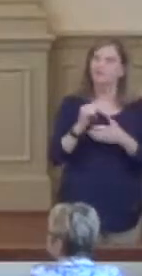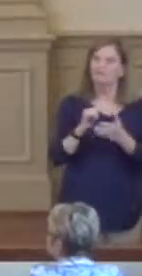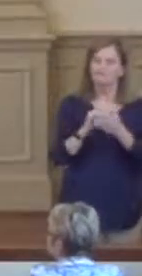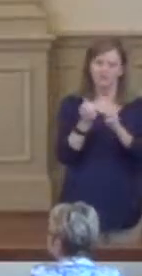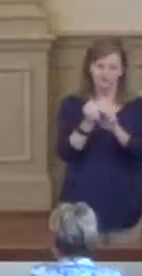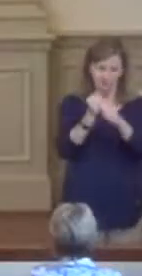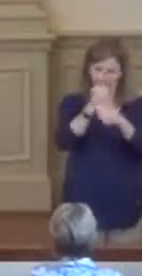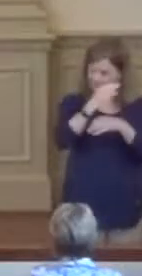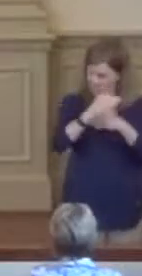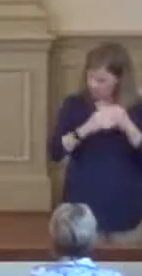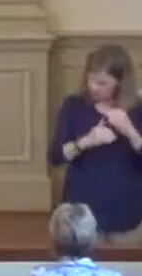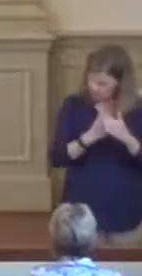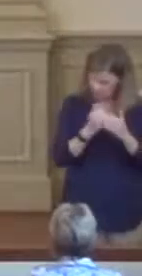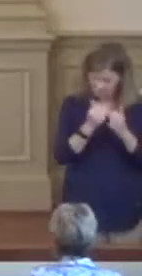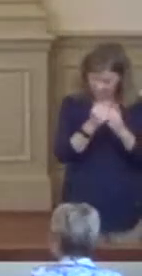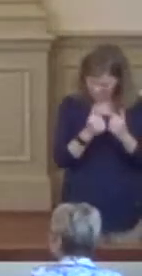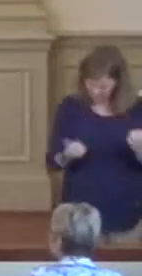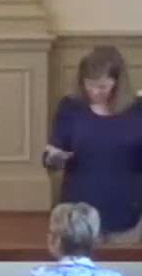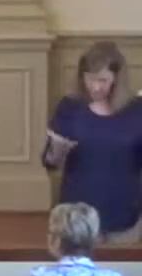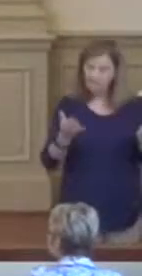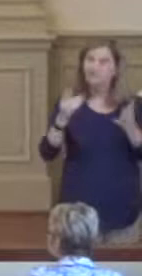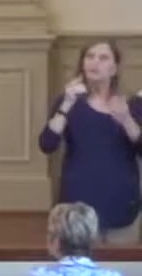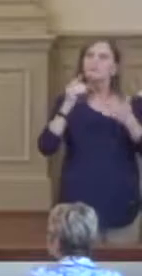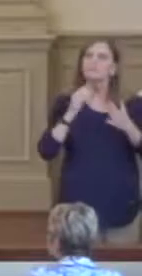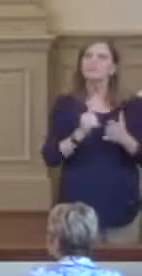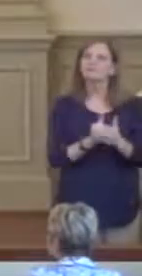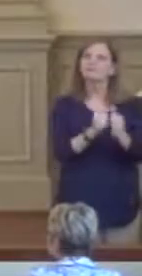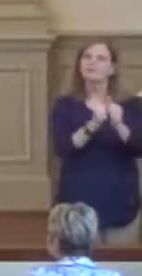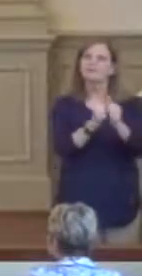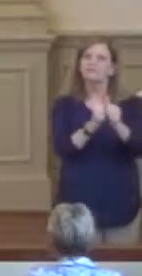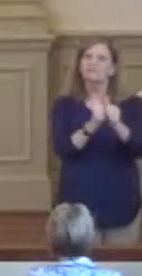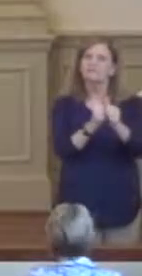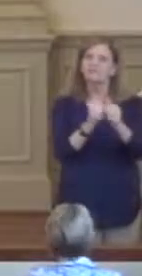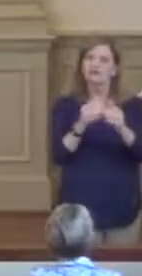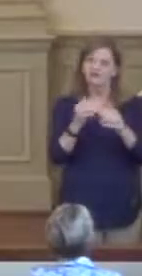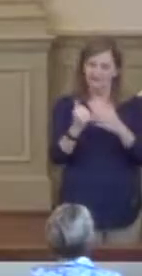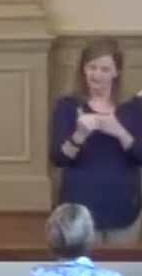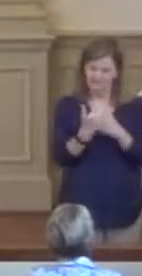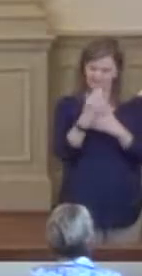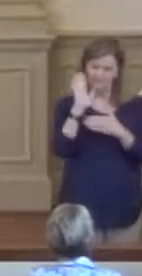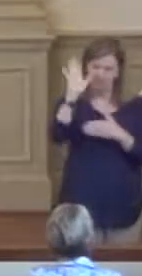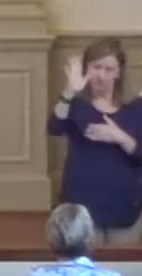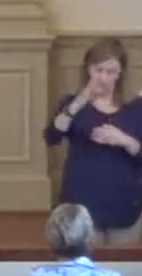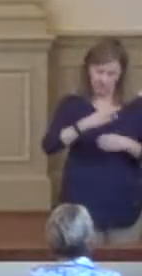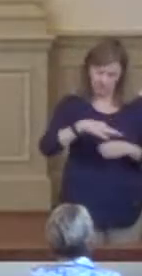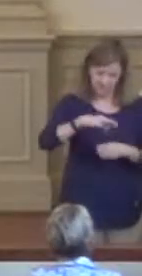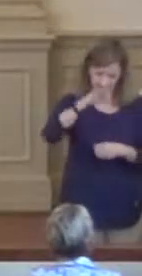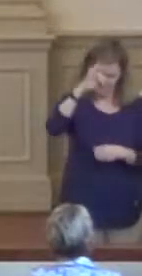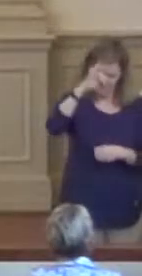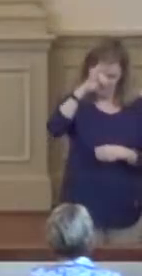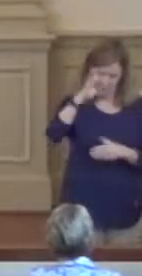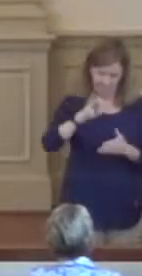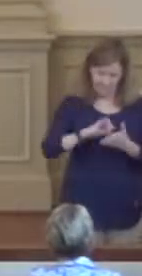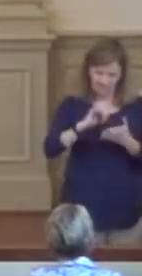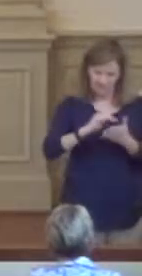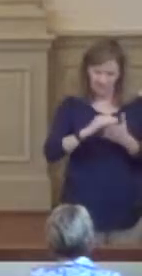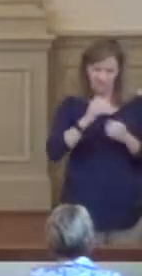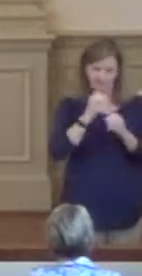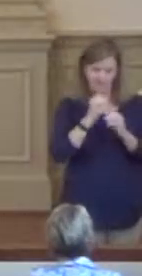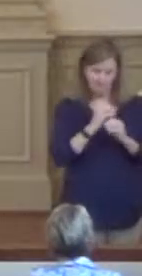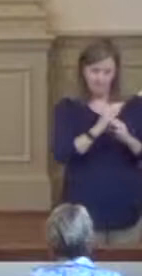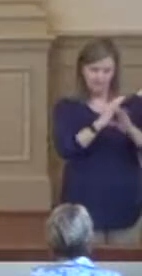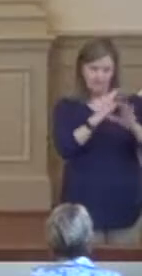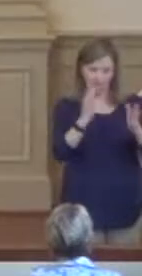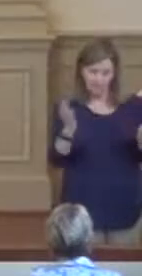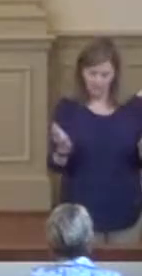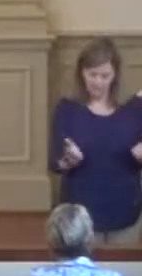all of creation, that you would be faithful unto us and to deliver to us your spirit. That you would blow in this place